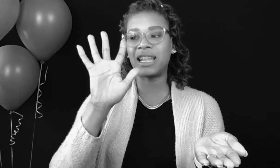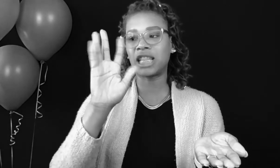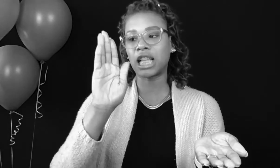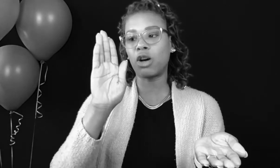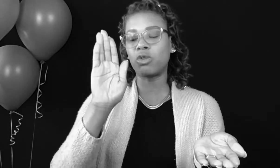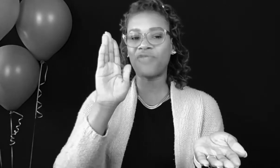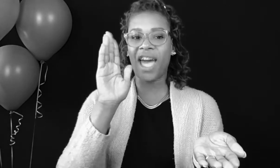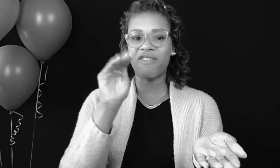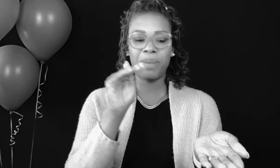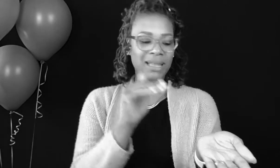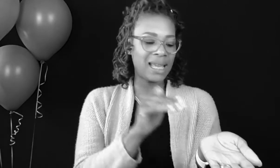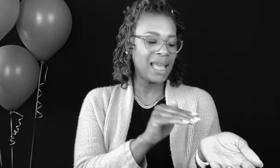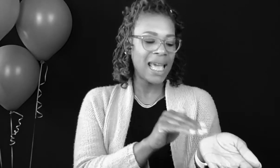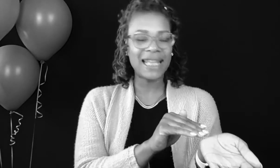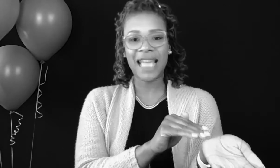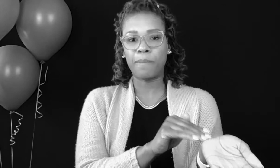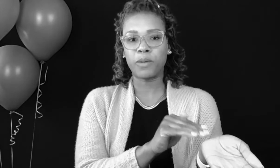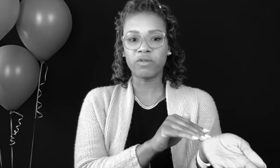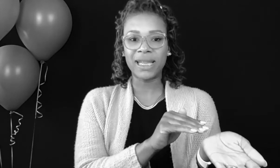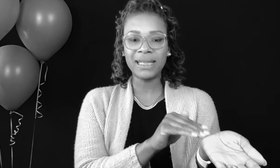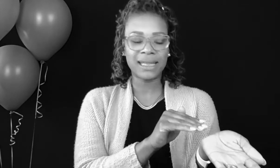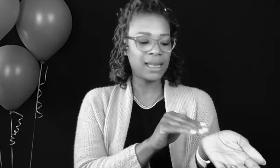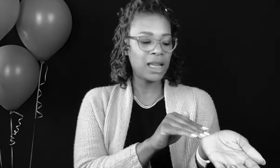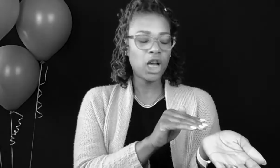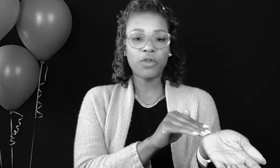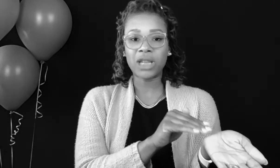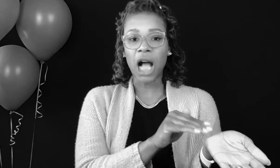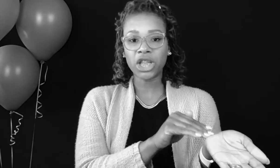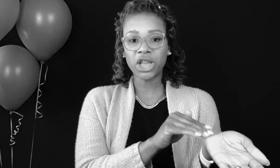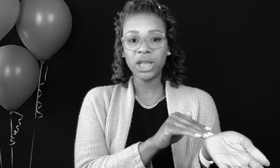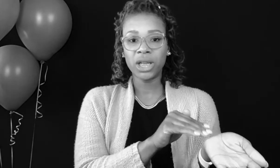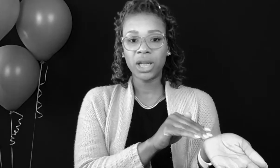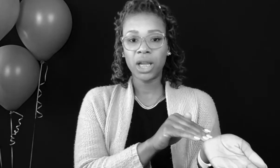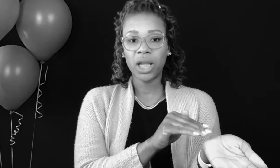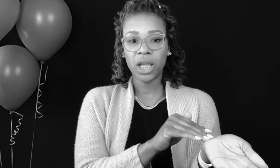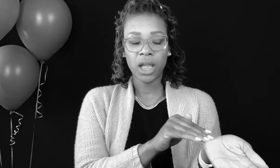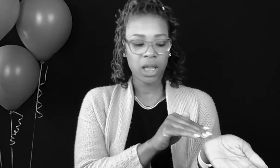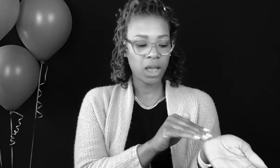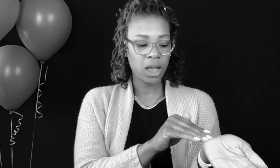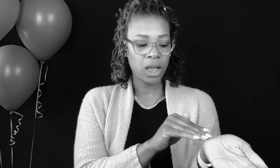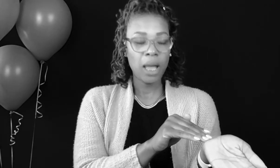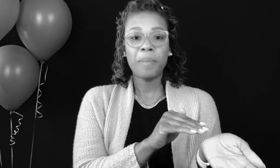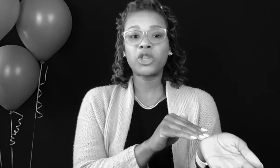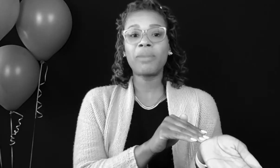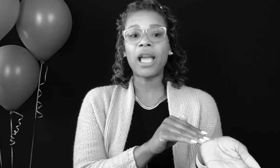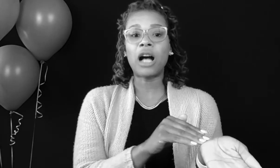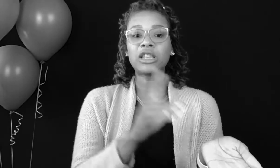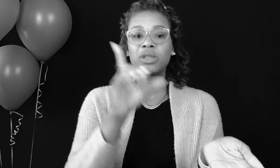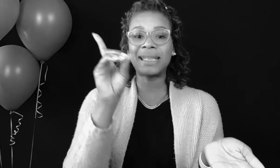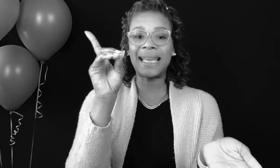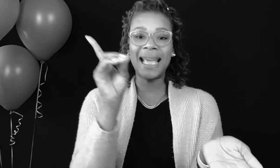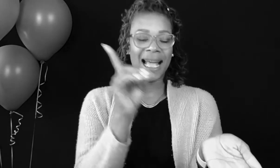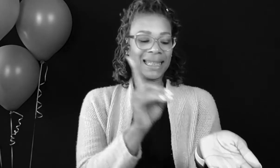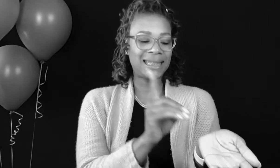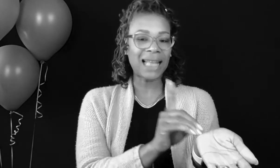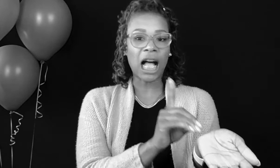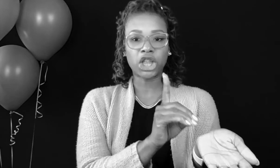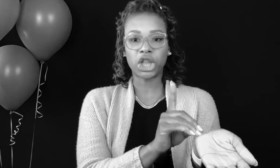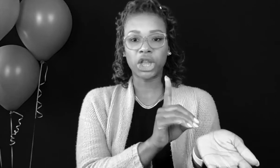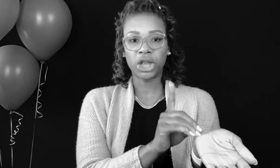closed 5. Bend it and tap your wrists for doctor. but you may also see doctor